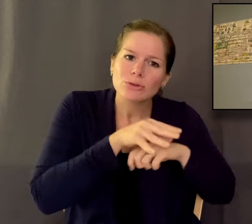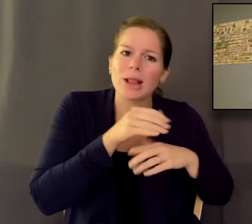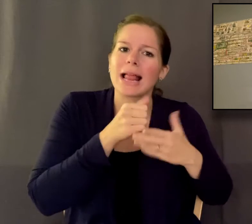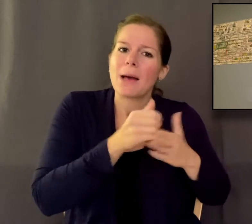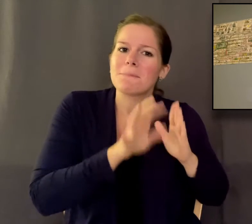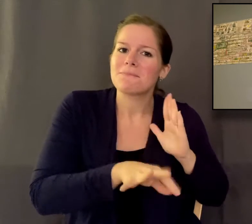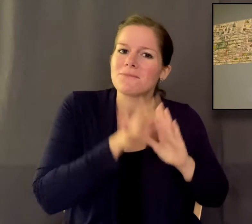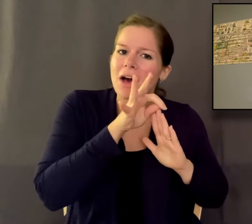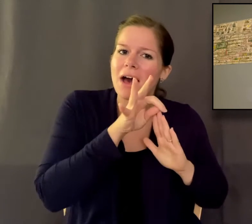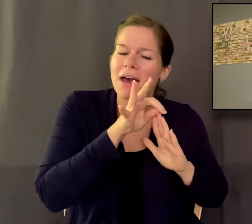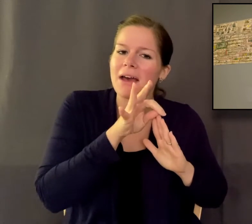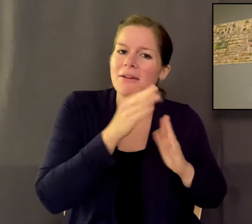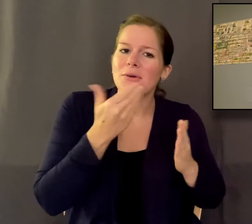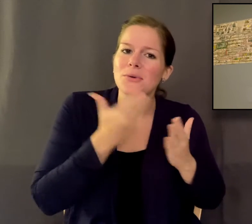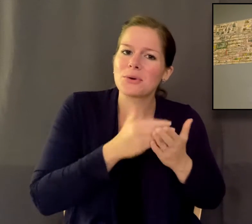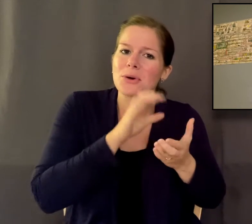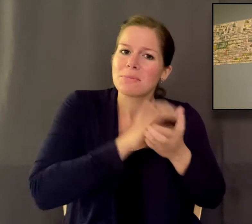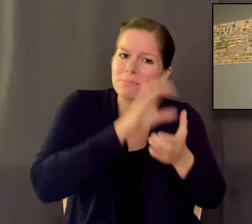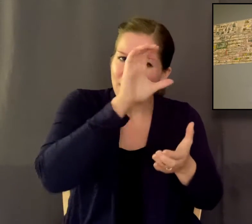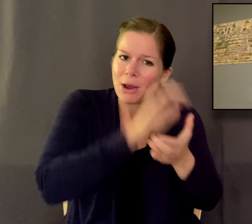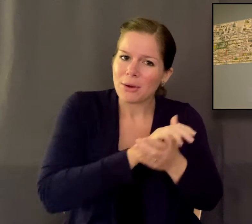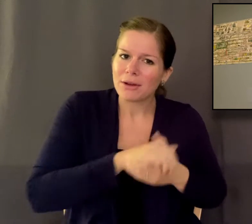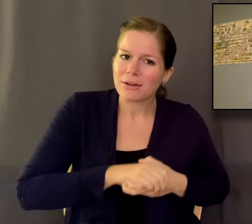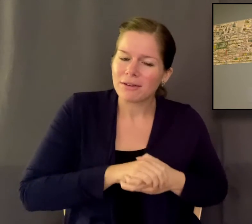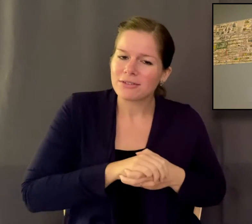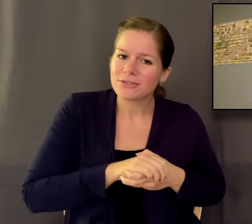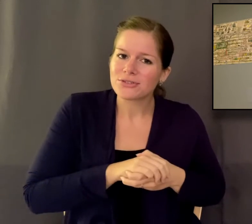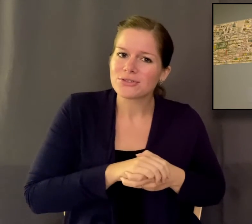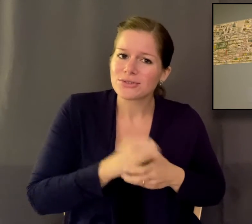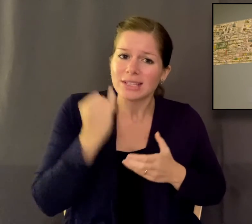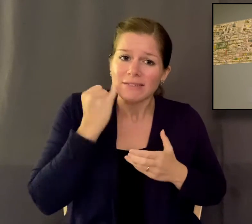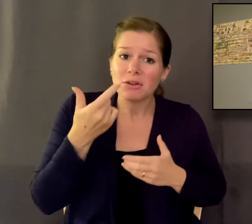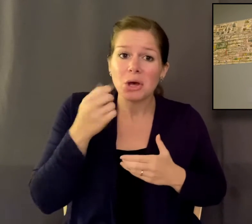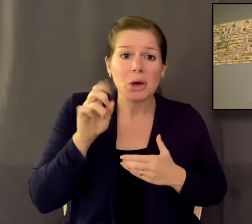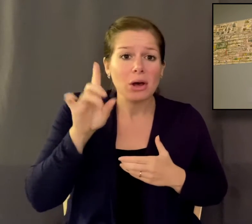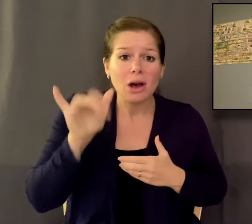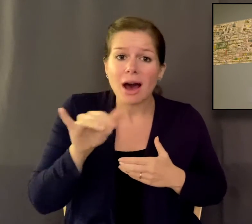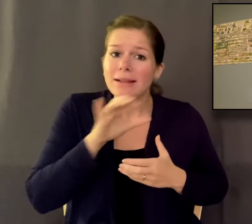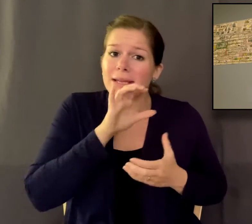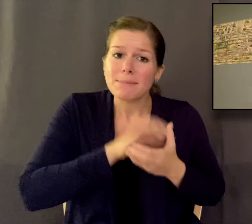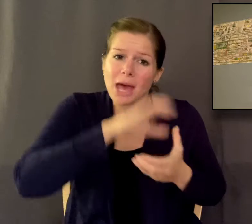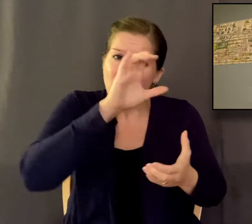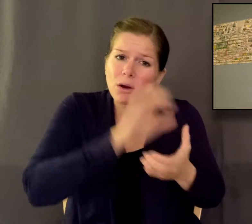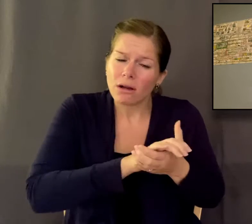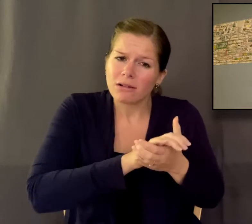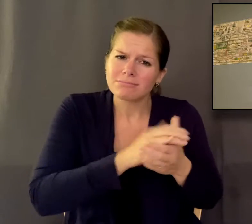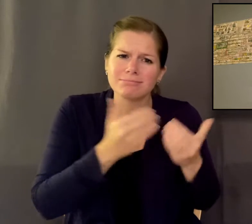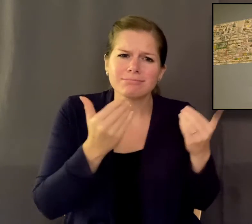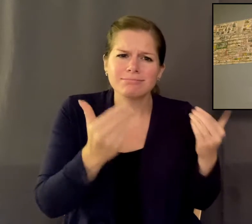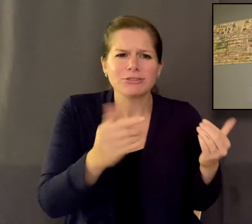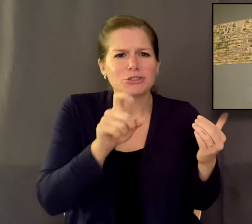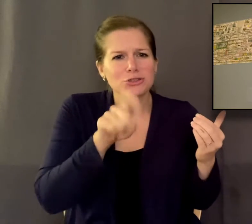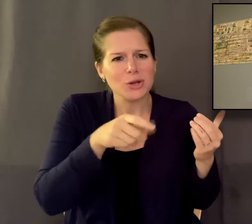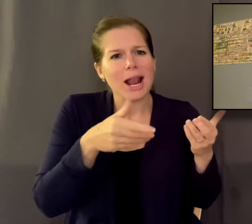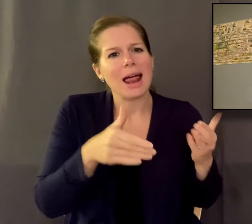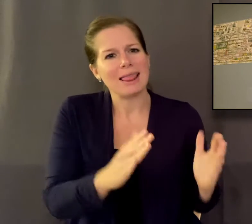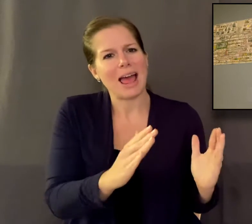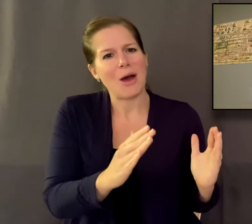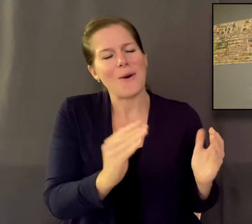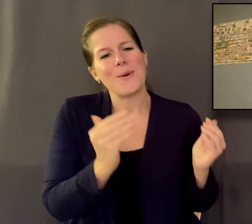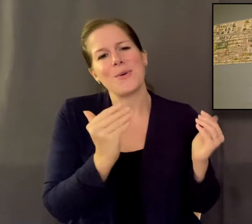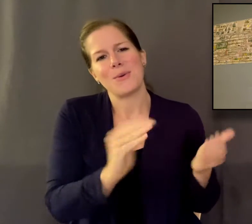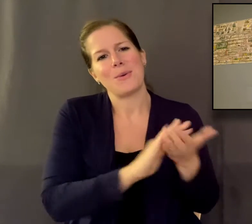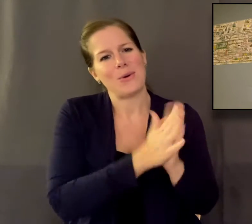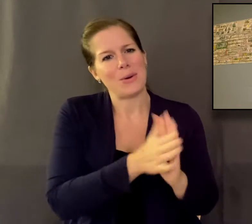counsel and wisdom, but if somebody decides to marry and there's a godly marriage there, then the parents should consent to let that person go and live